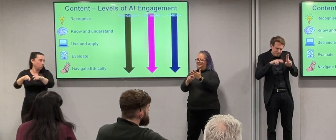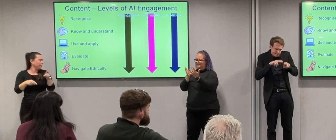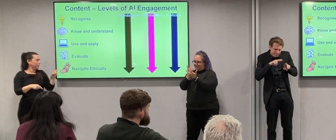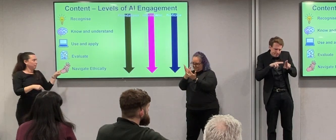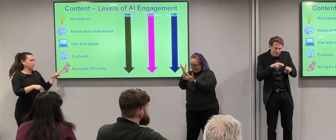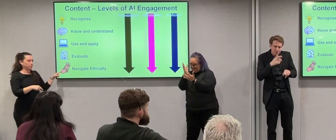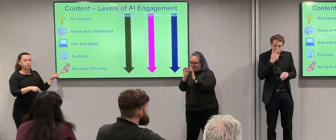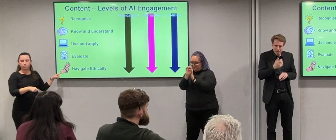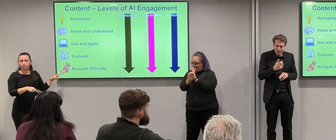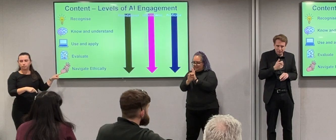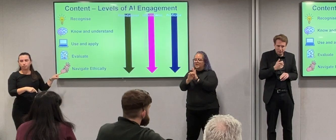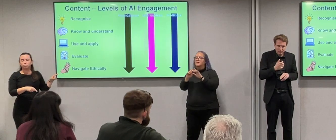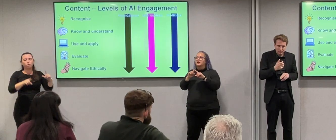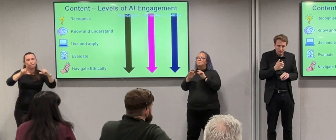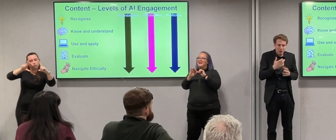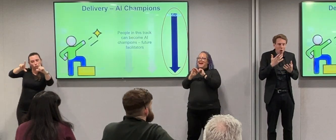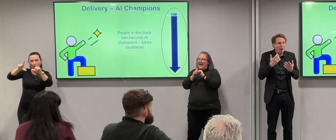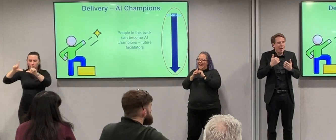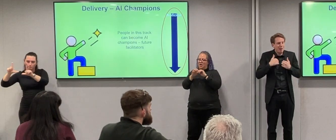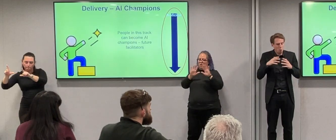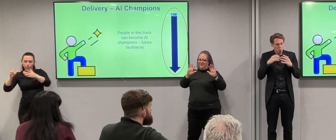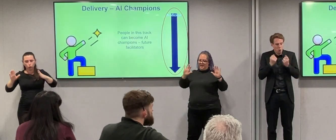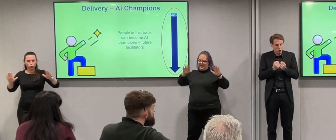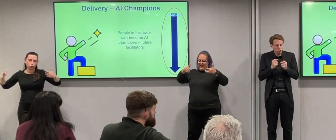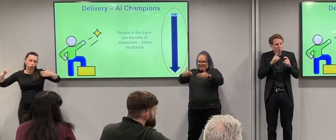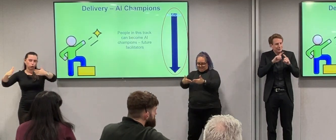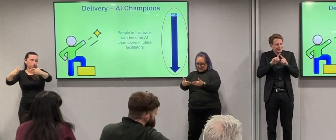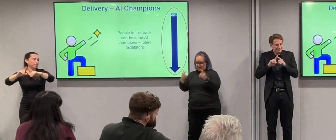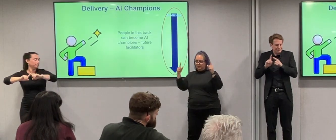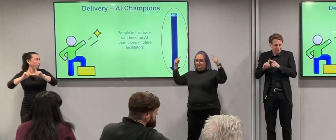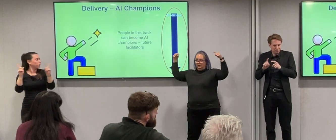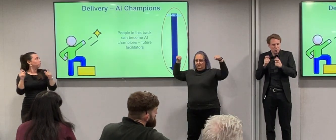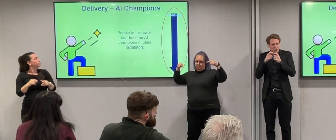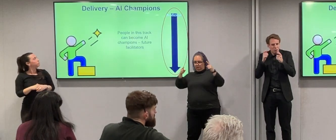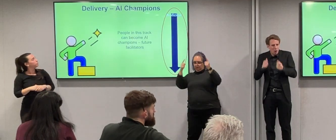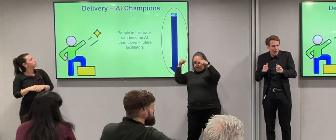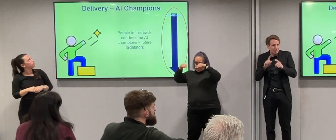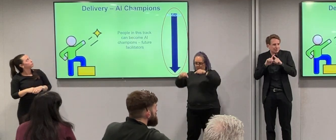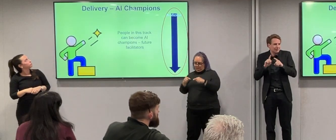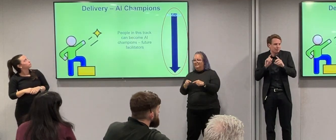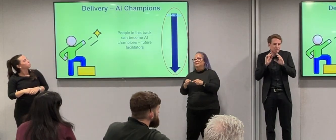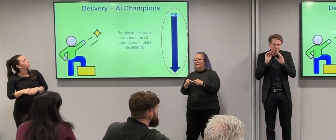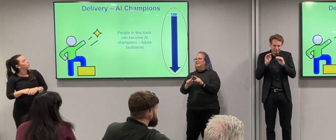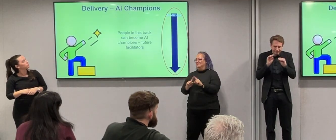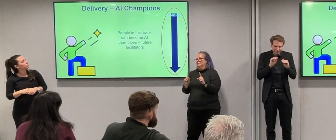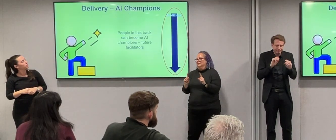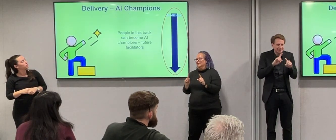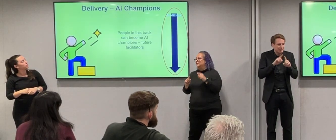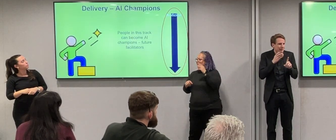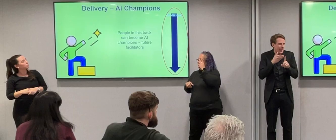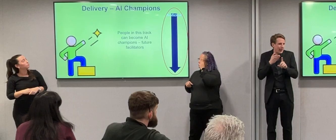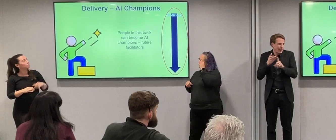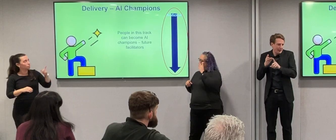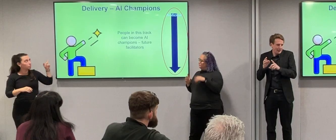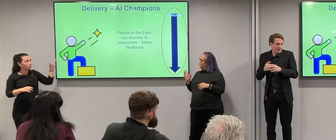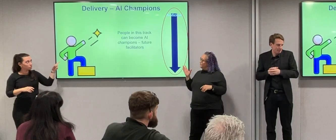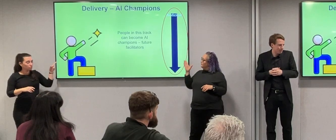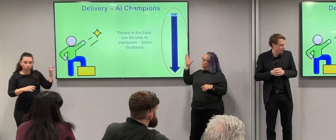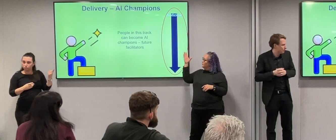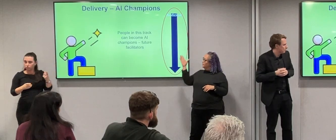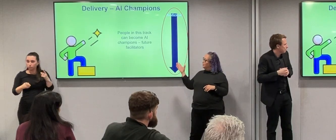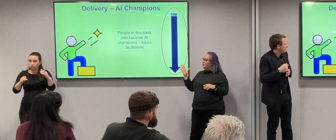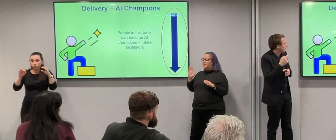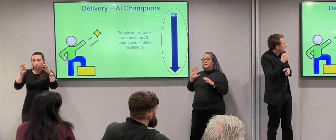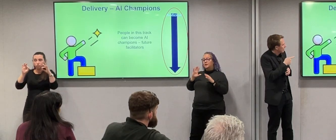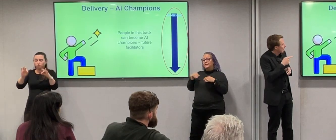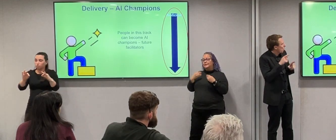framings. And importantly, this proficiency track gives us a tool for delivery as well,